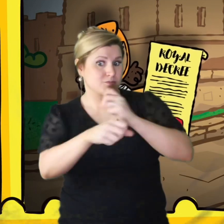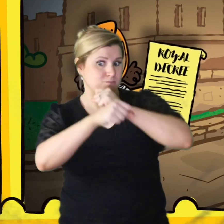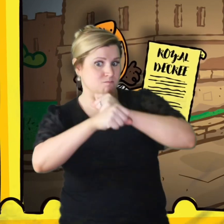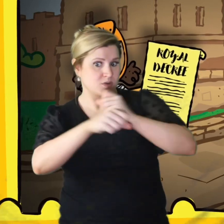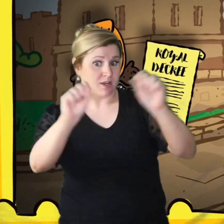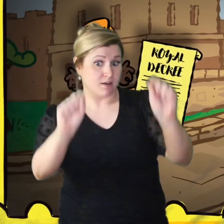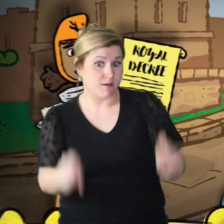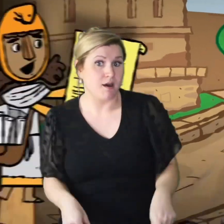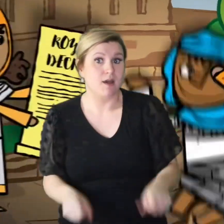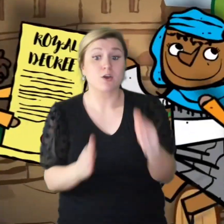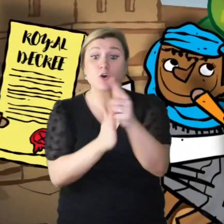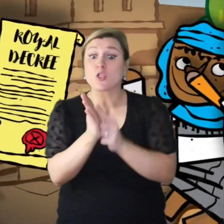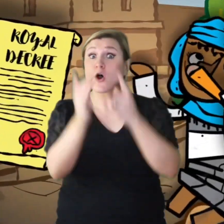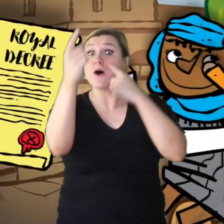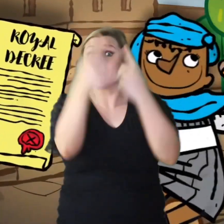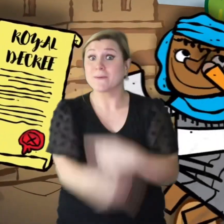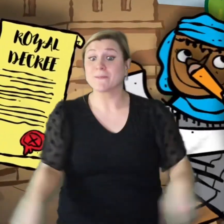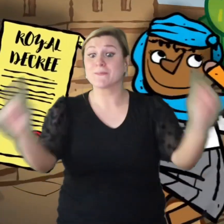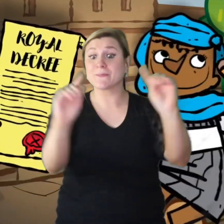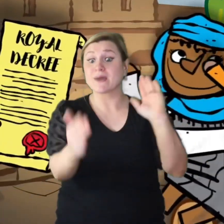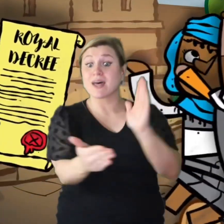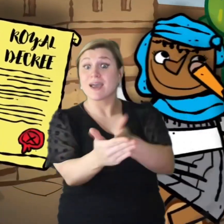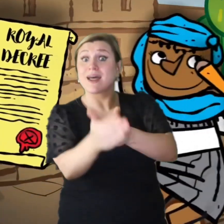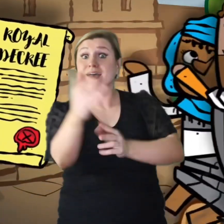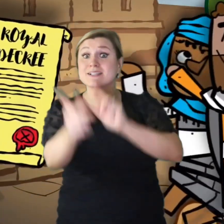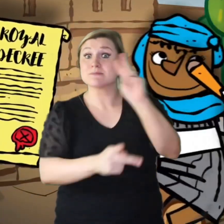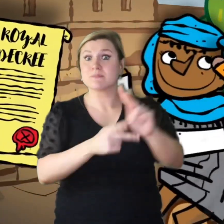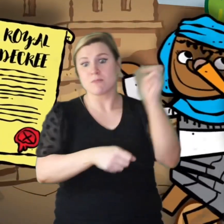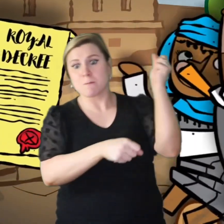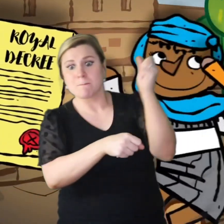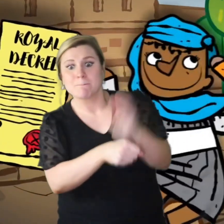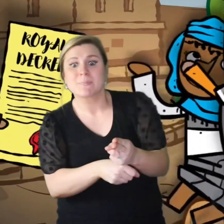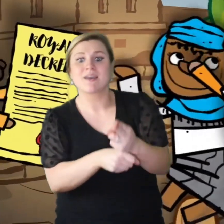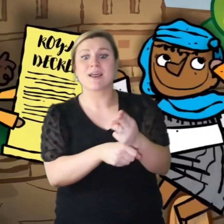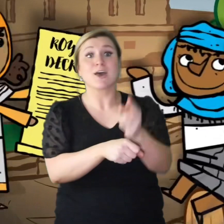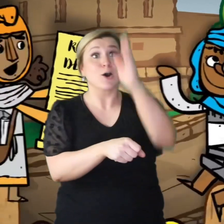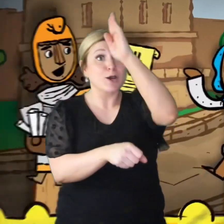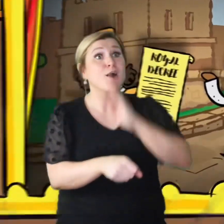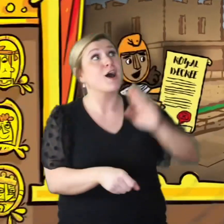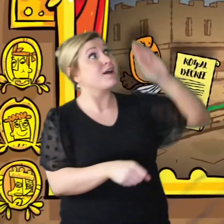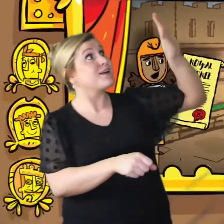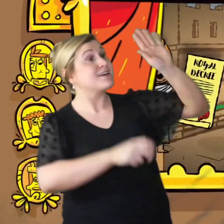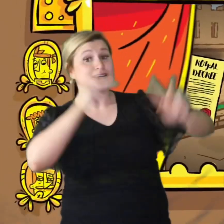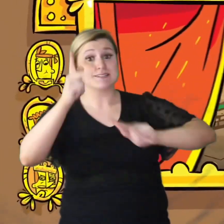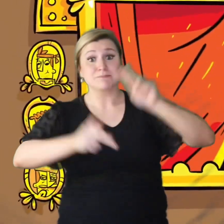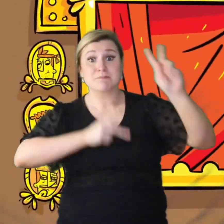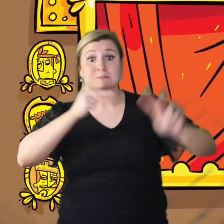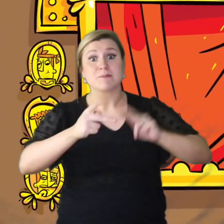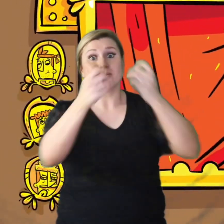enemies. God's people were saved and celebrated their great victory.